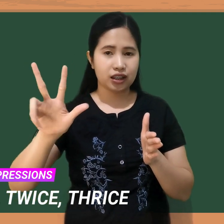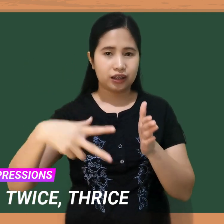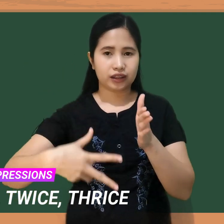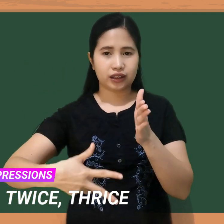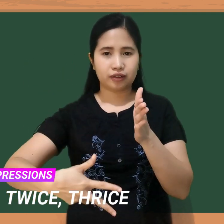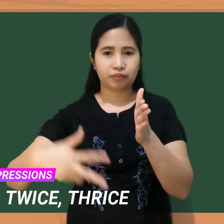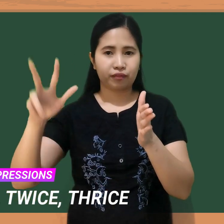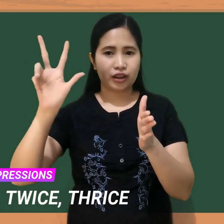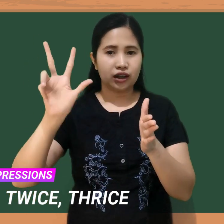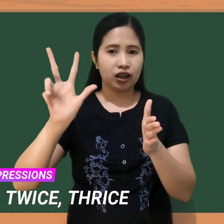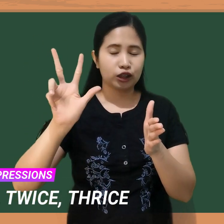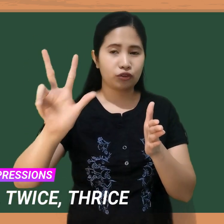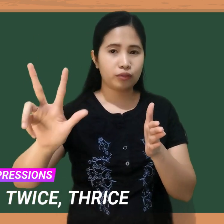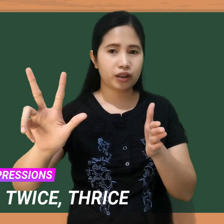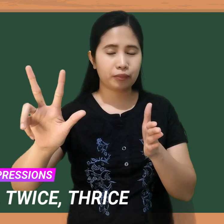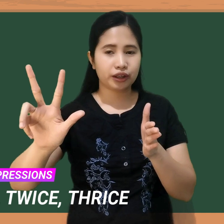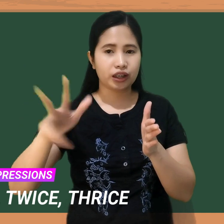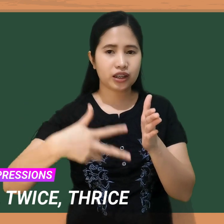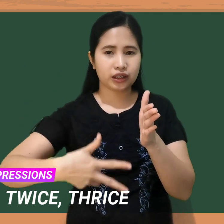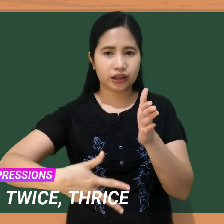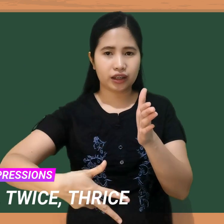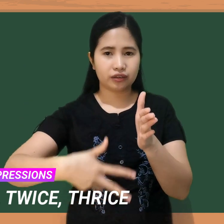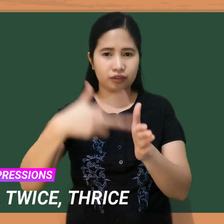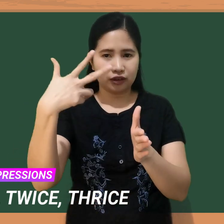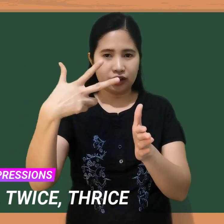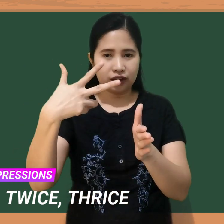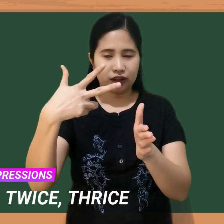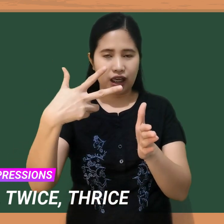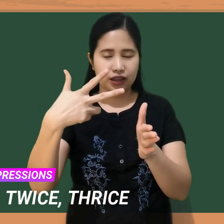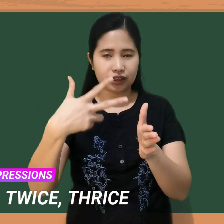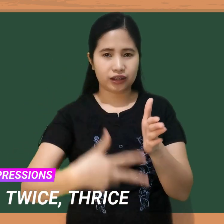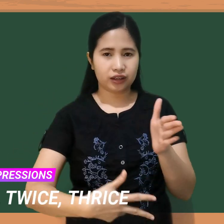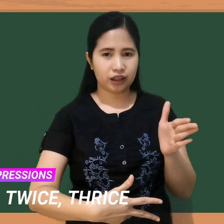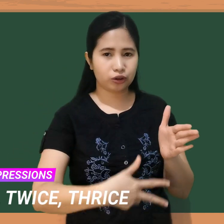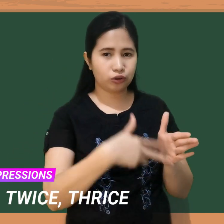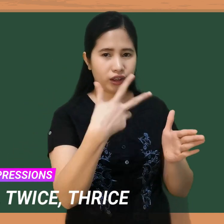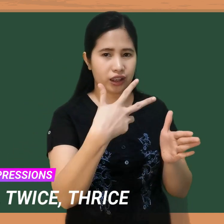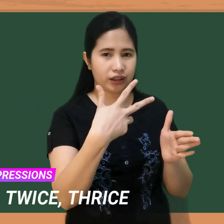3. Let's form number 3, then thrice. Let's do this like